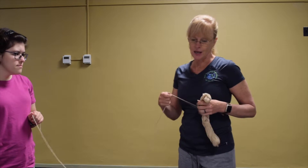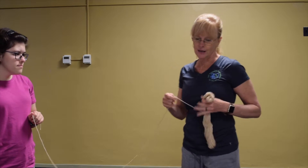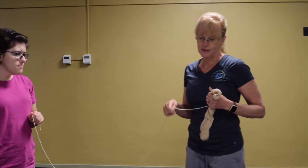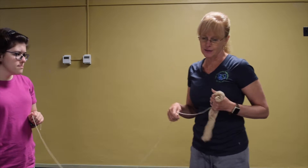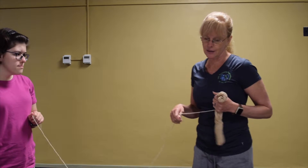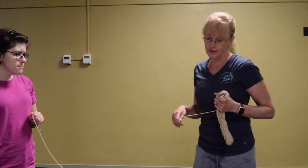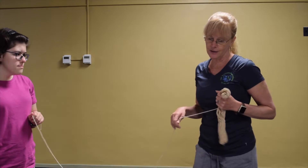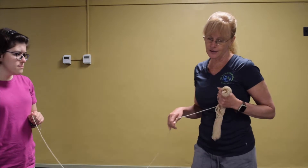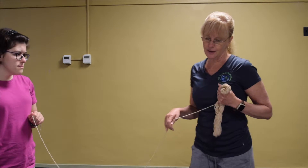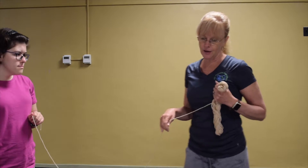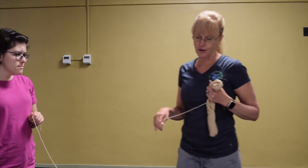says